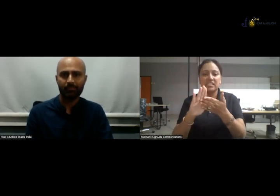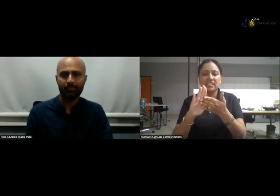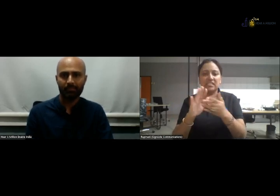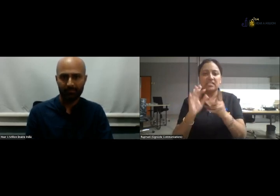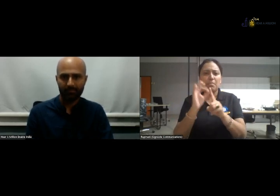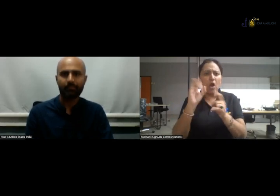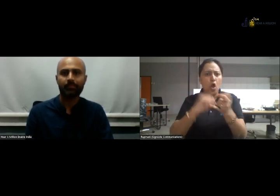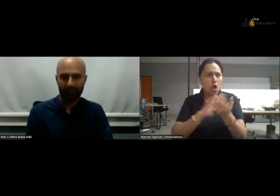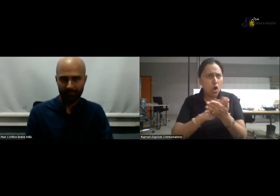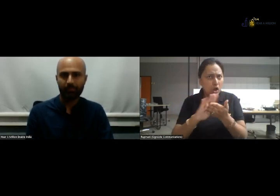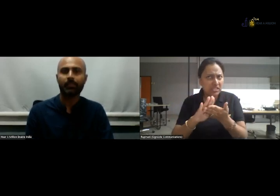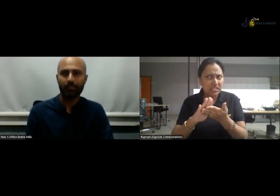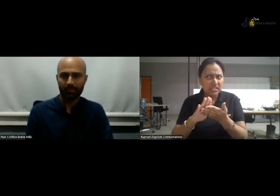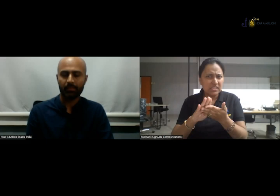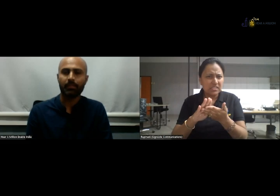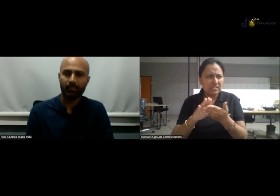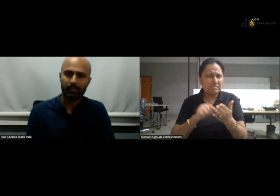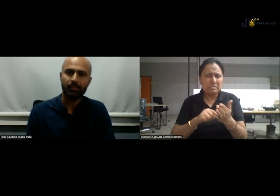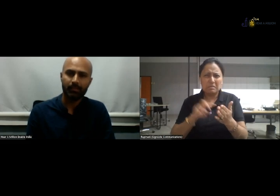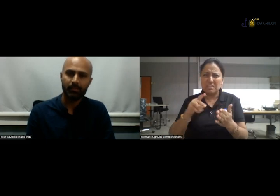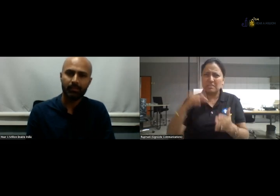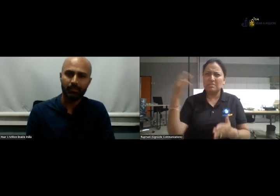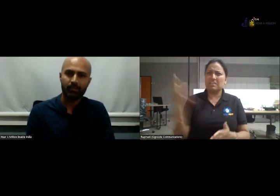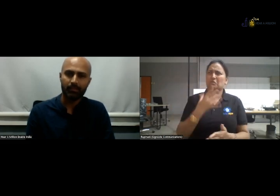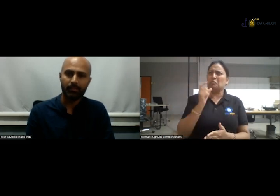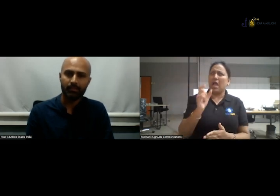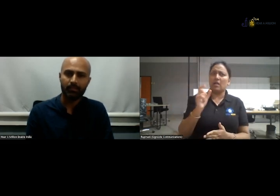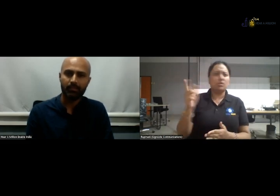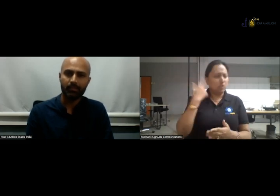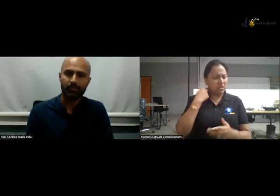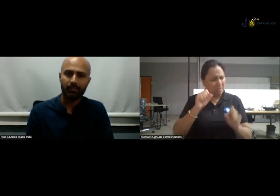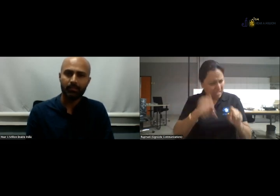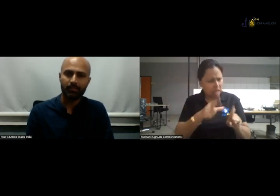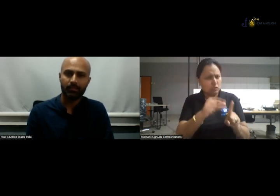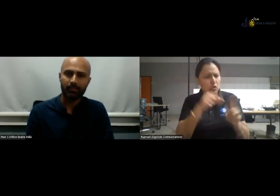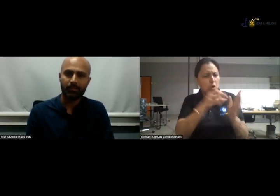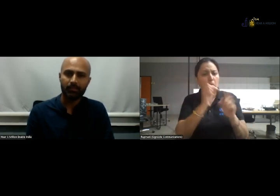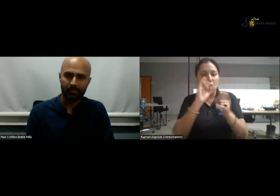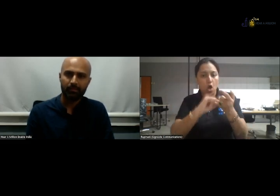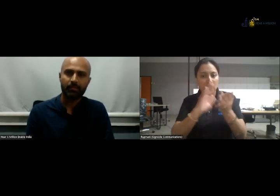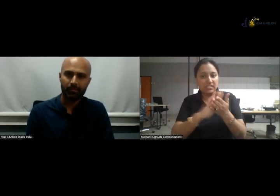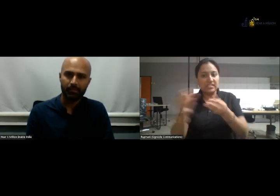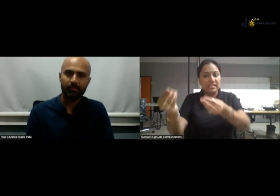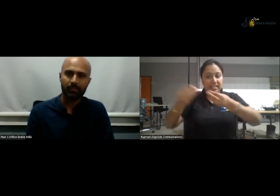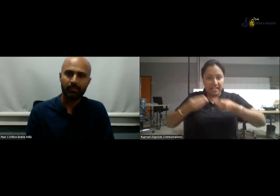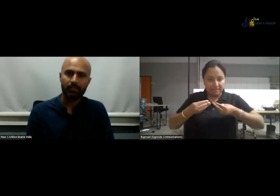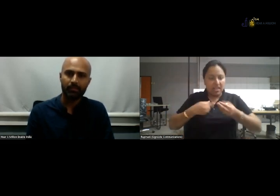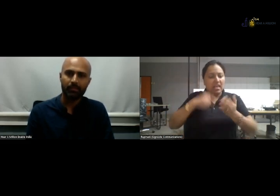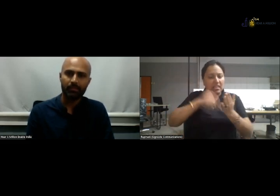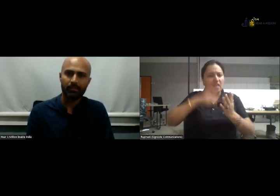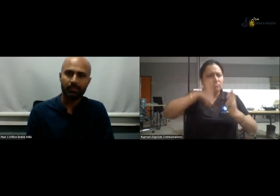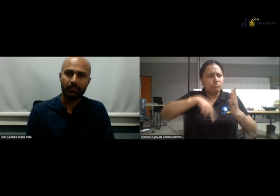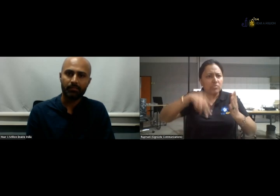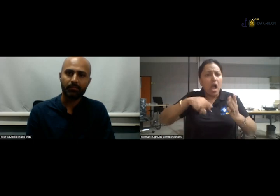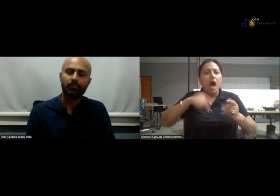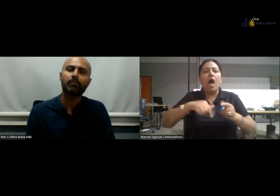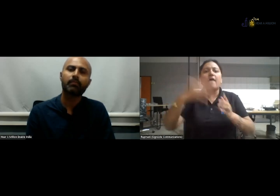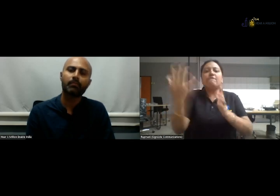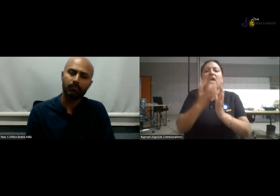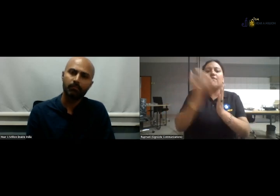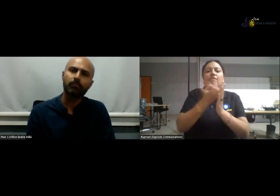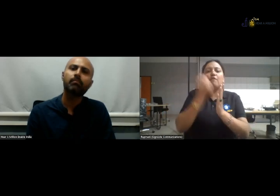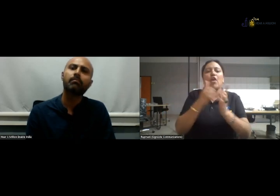problems like that. Posh Act, she told me about Posh Act. So I thought it's a new word. So she said,